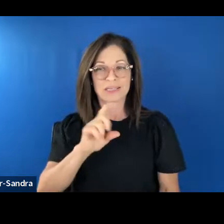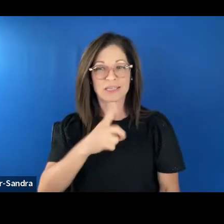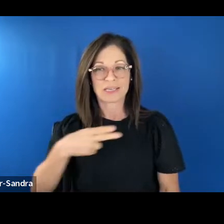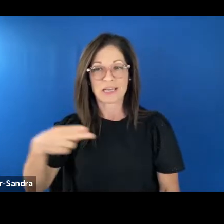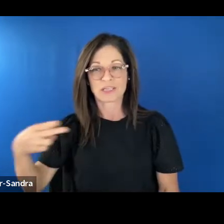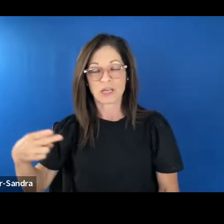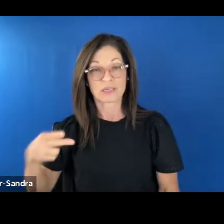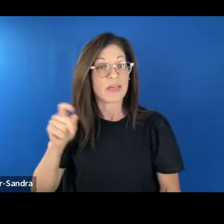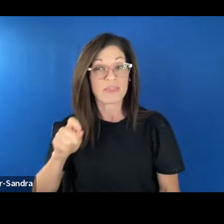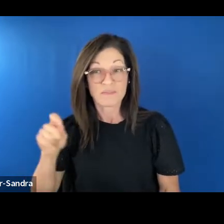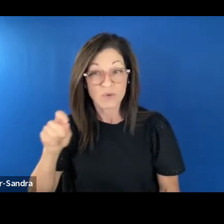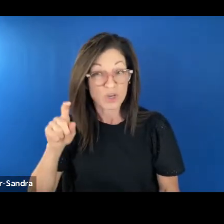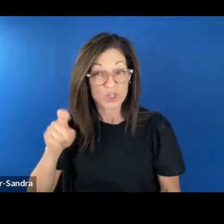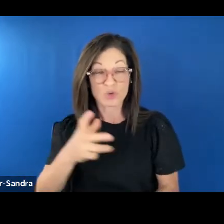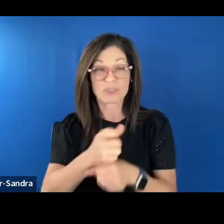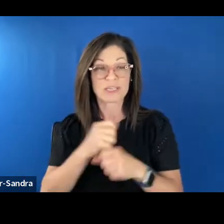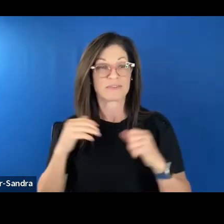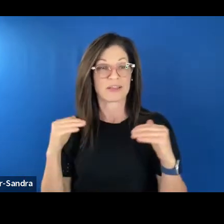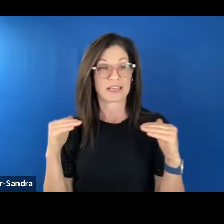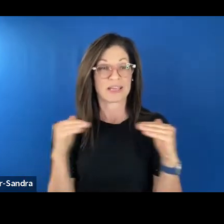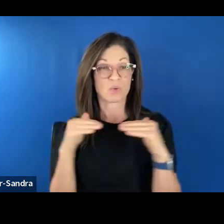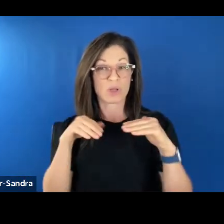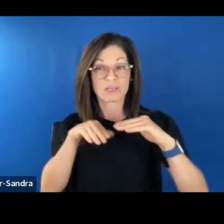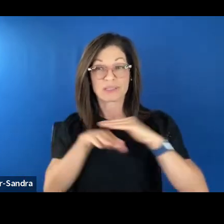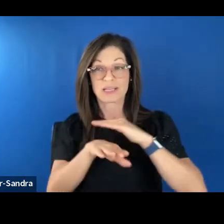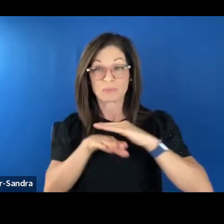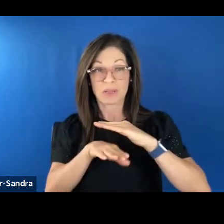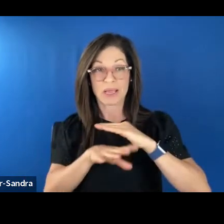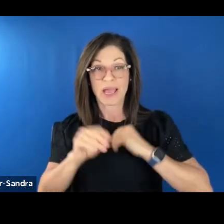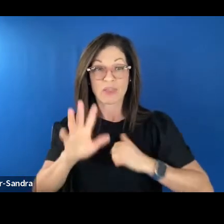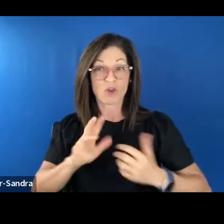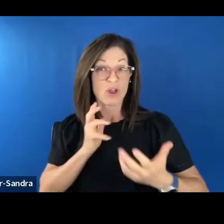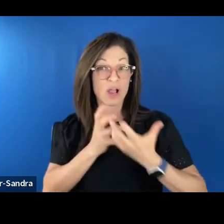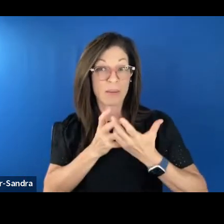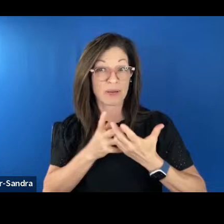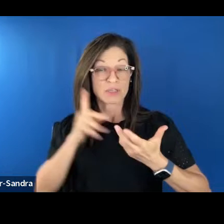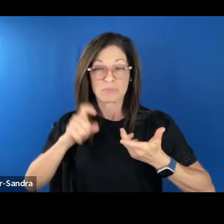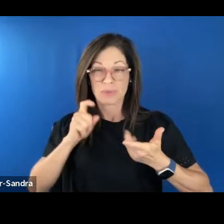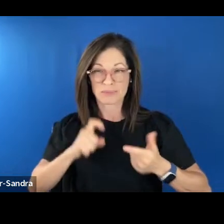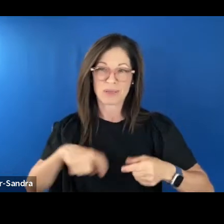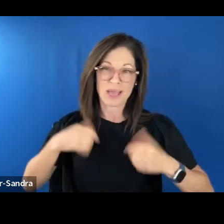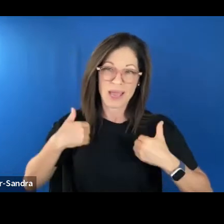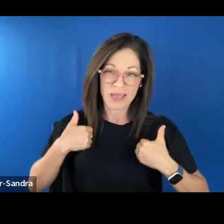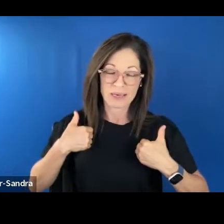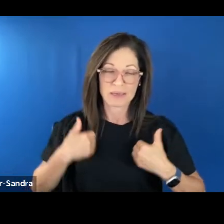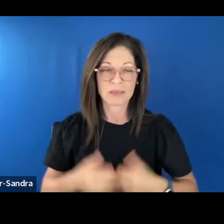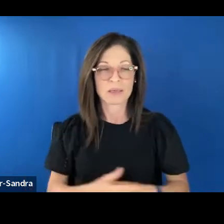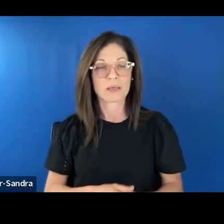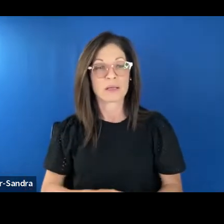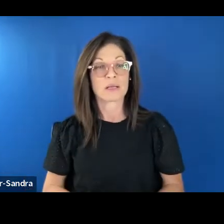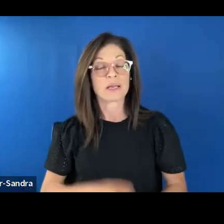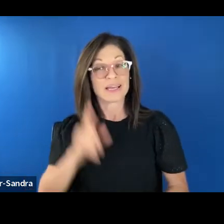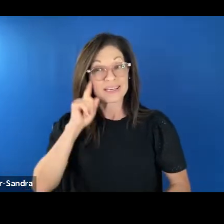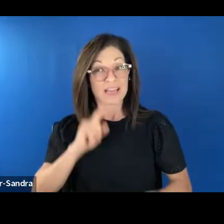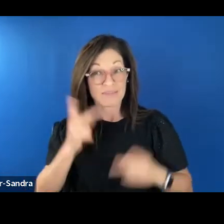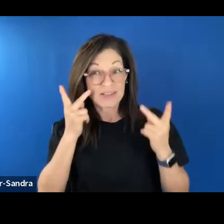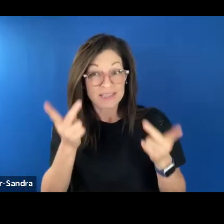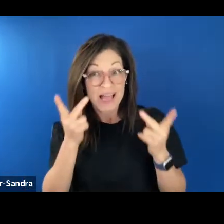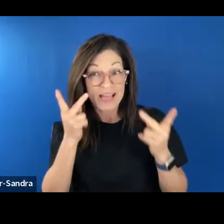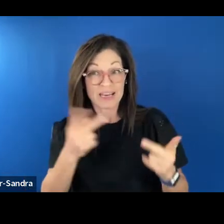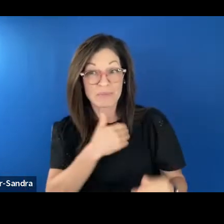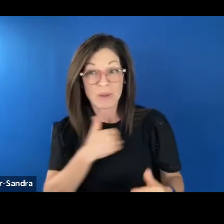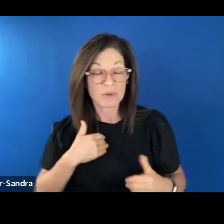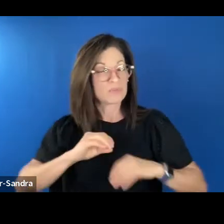to receive equal accessibility and their accommodation must be met. Deaf-sighted members have no limit